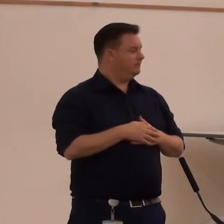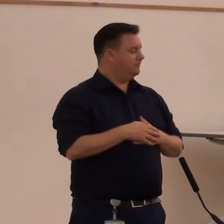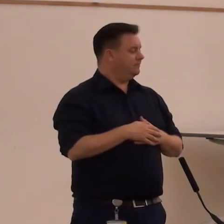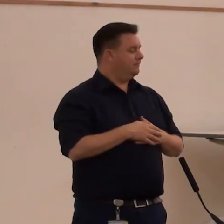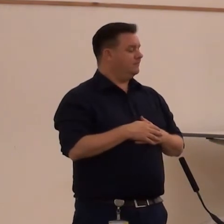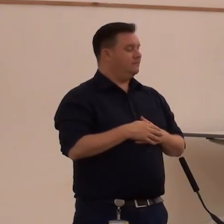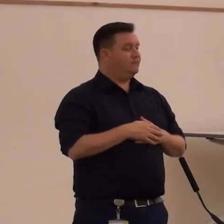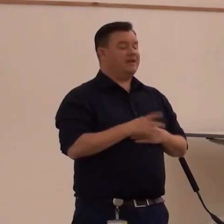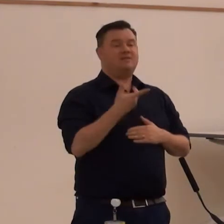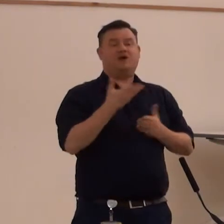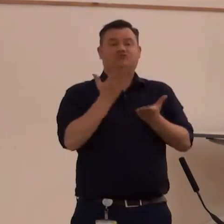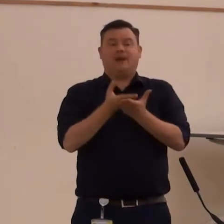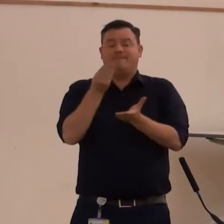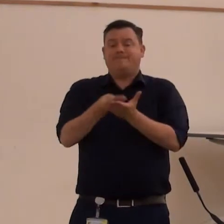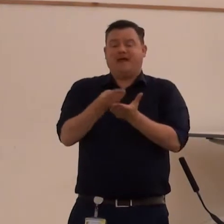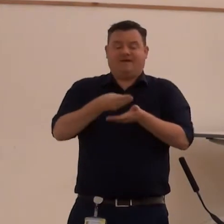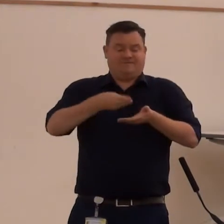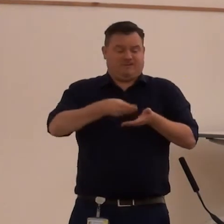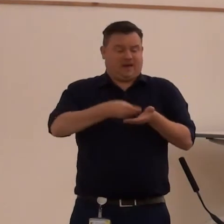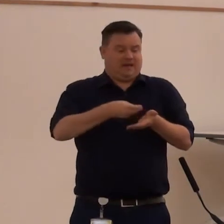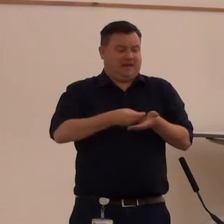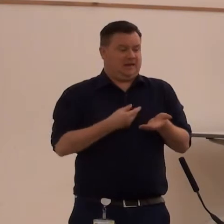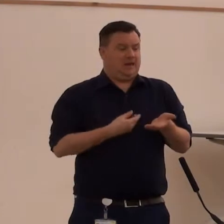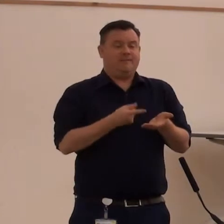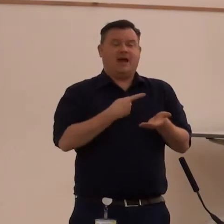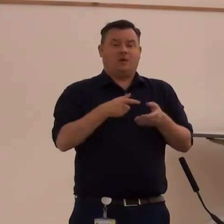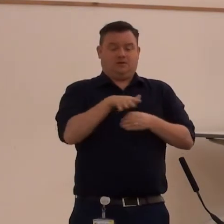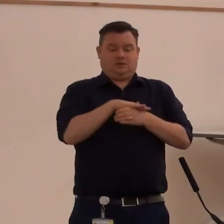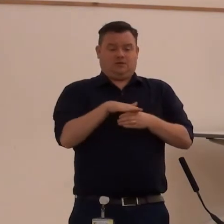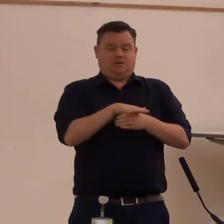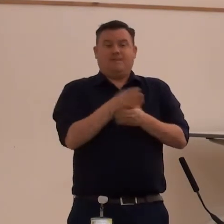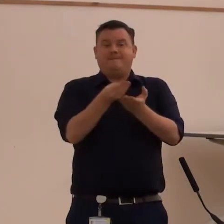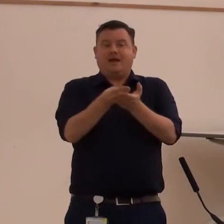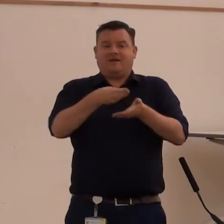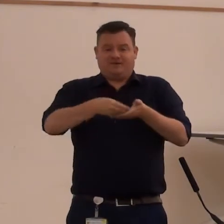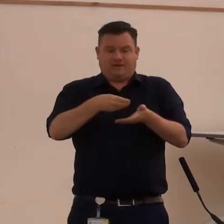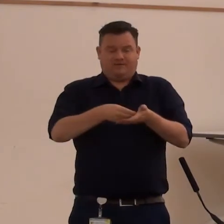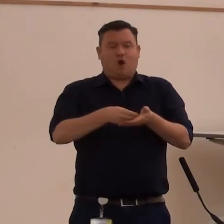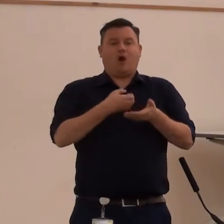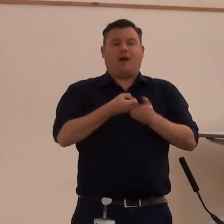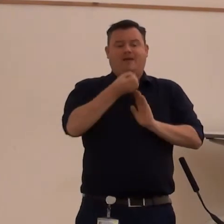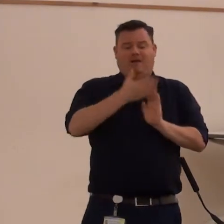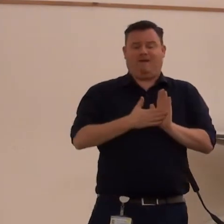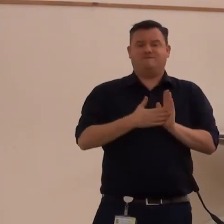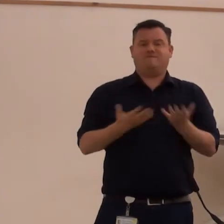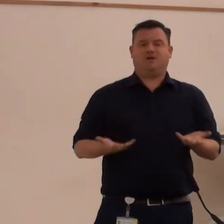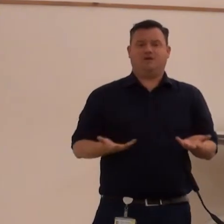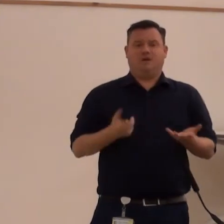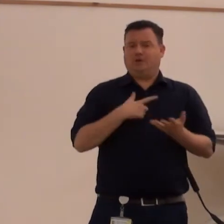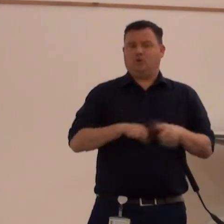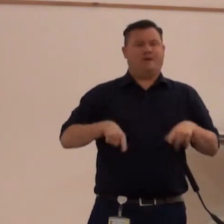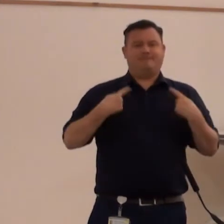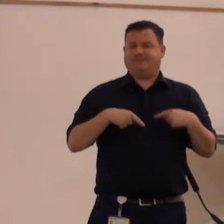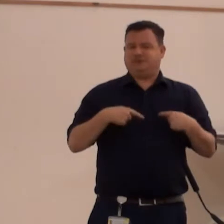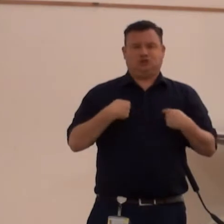they were begging for money. And one of our positions was, you're begging for money on our behalf, but you don't have our